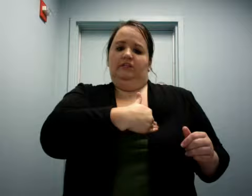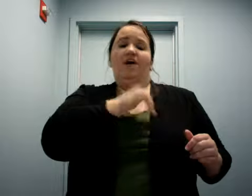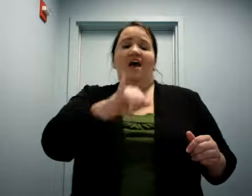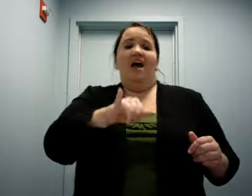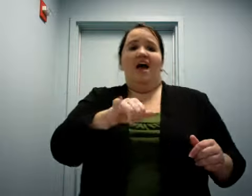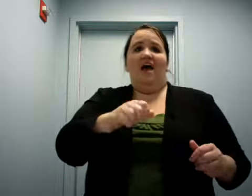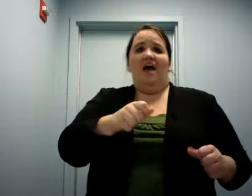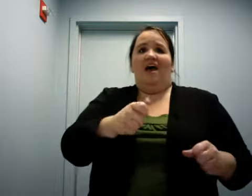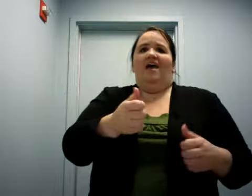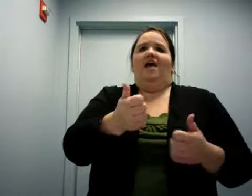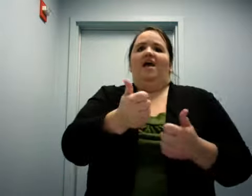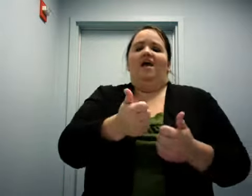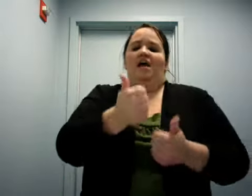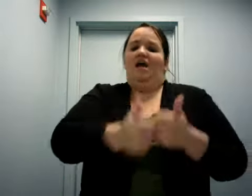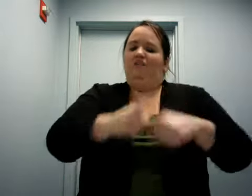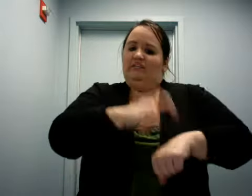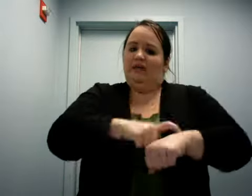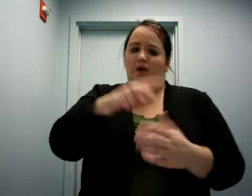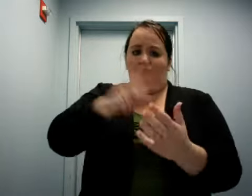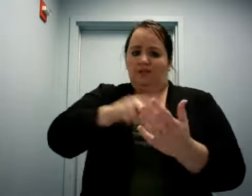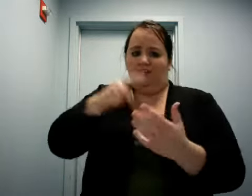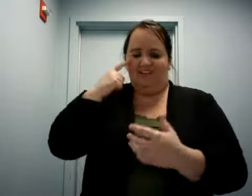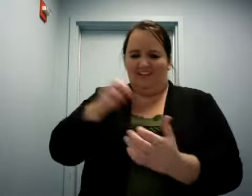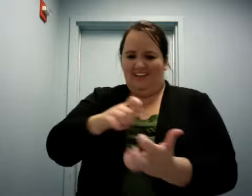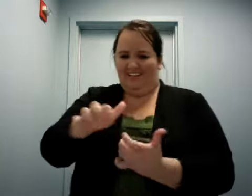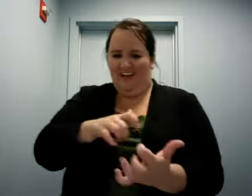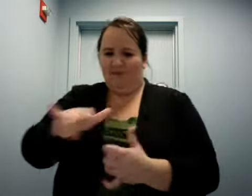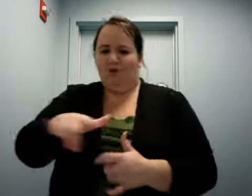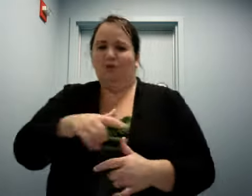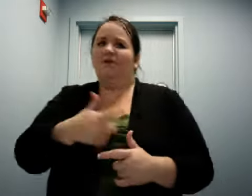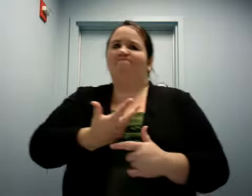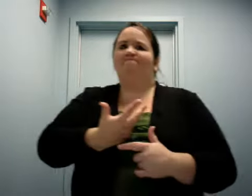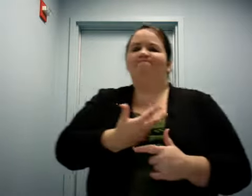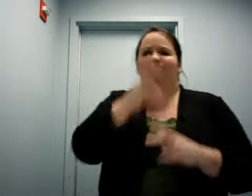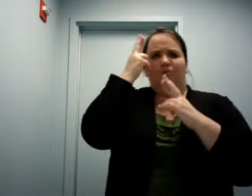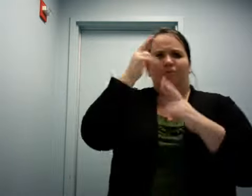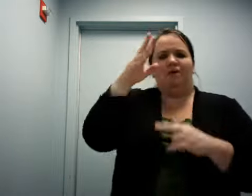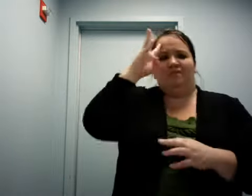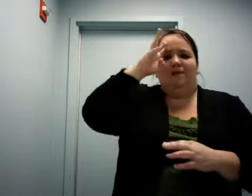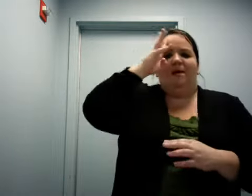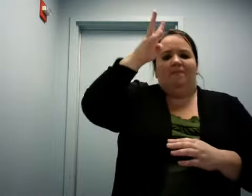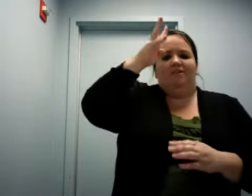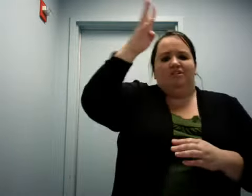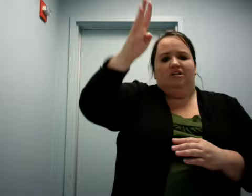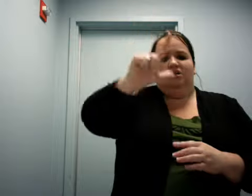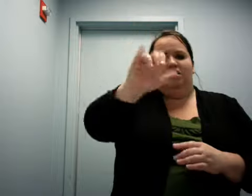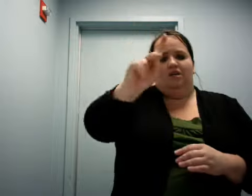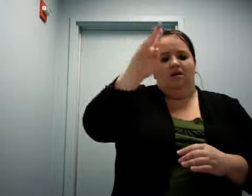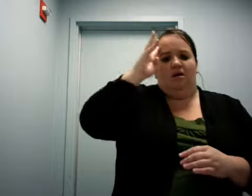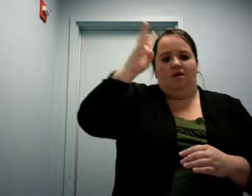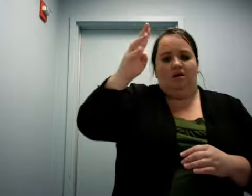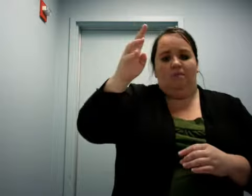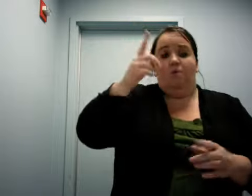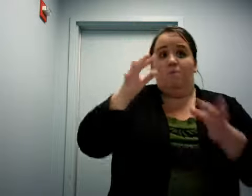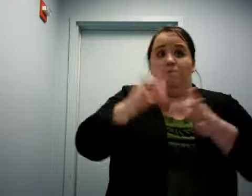one must admire the imagination of John Locke. But what is important about his writing is that it represents the beginning of a